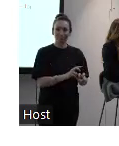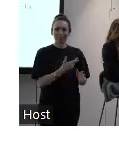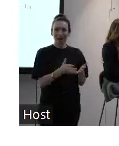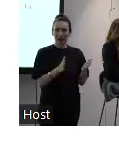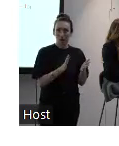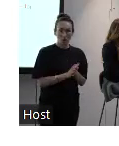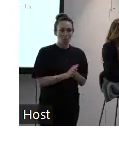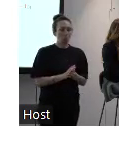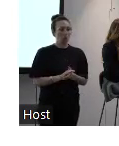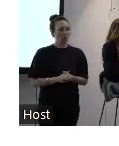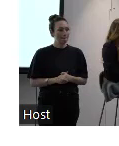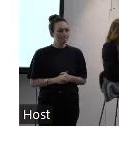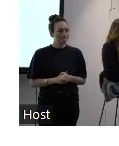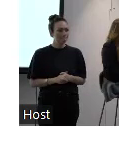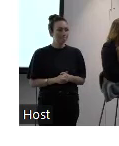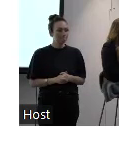child.